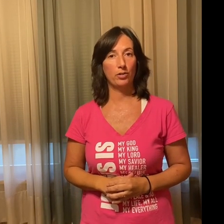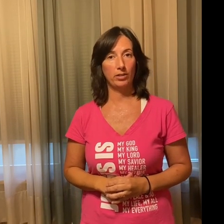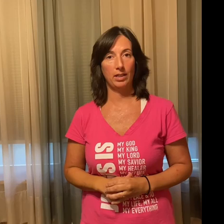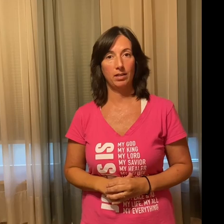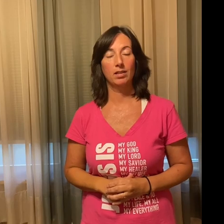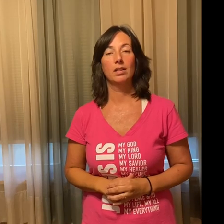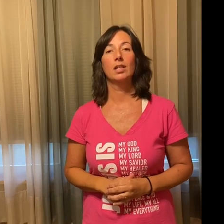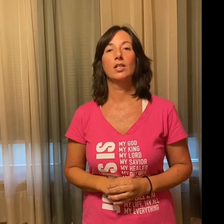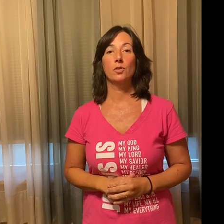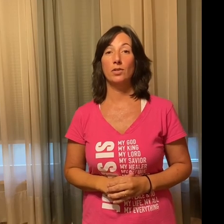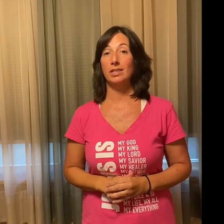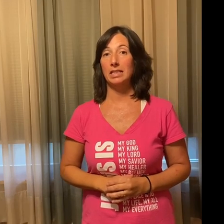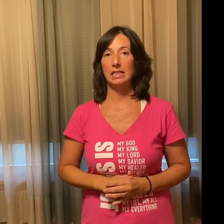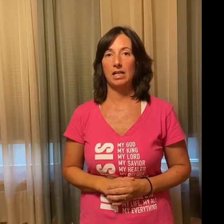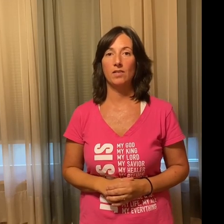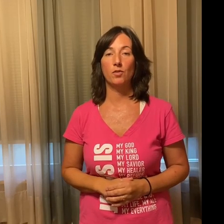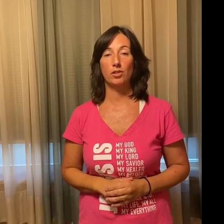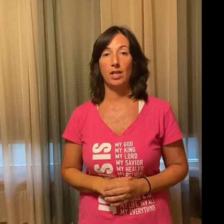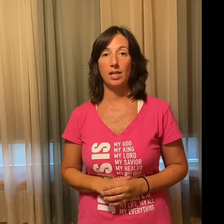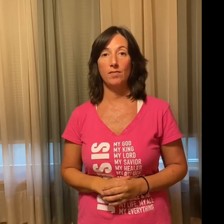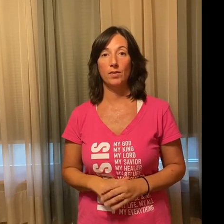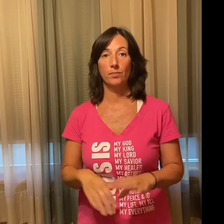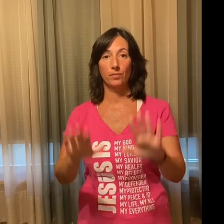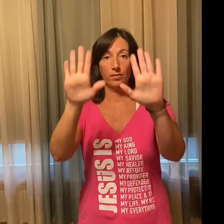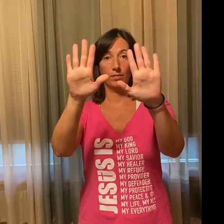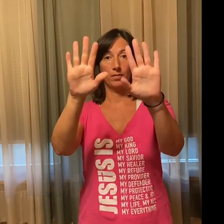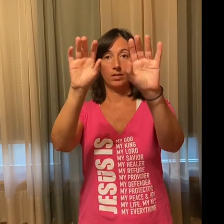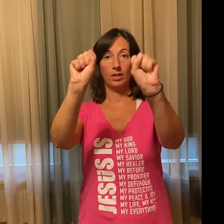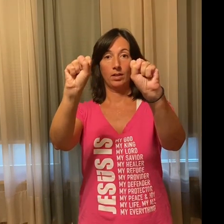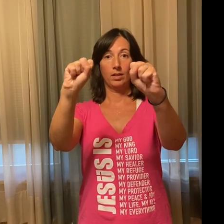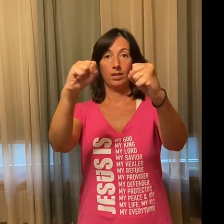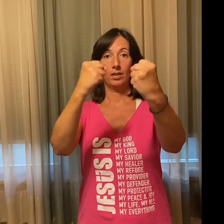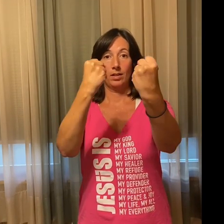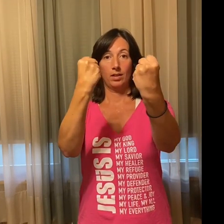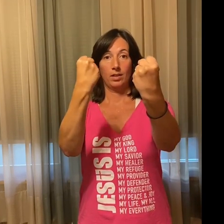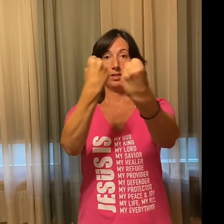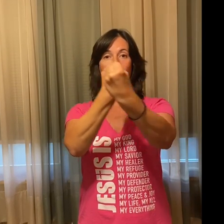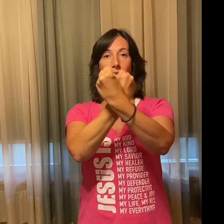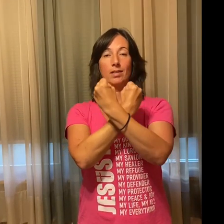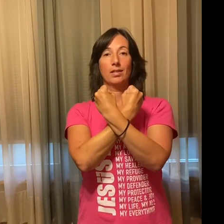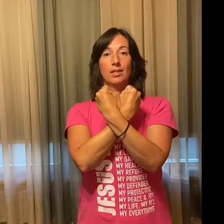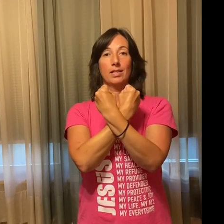and person. So this is a sign for save,